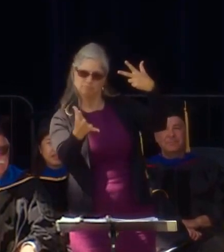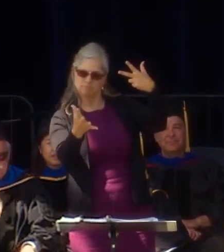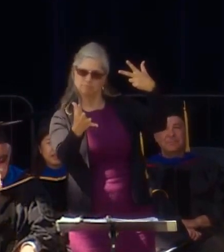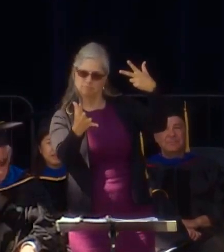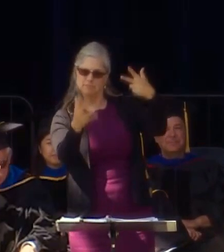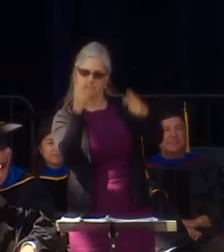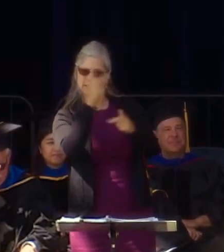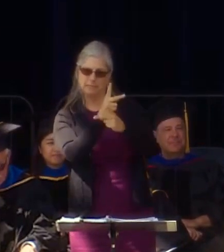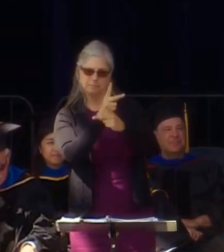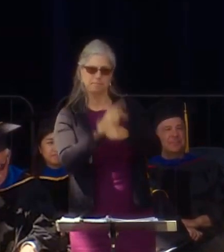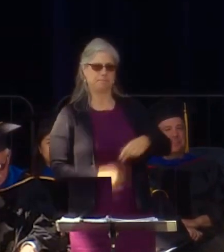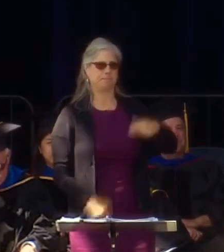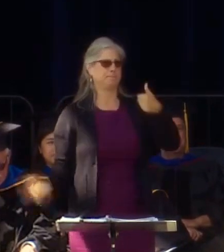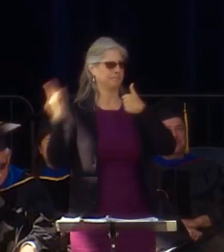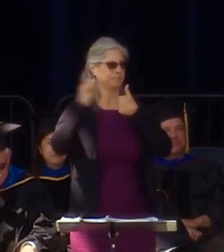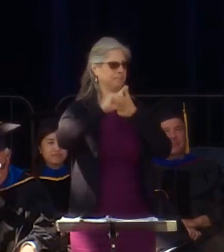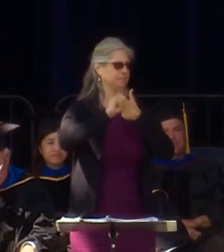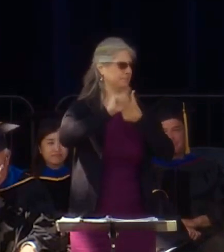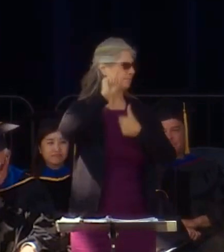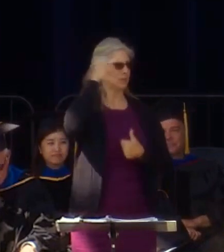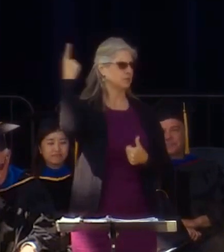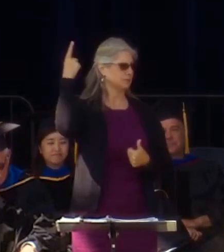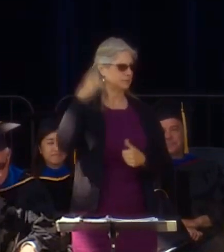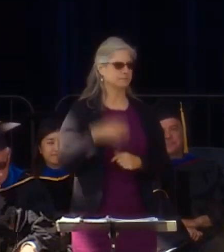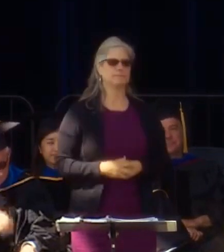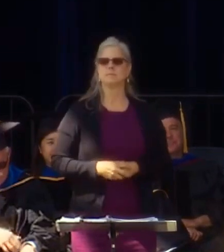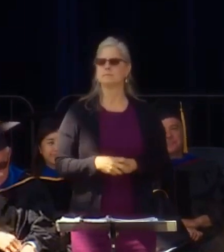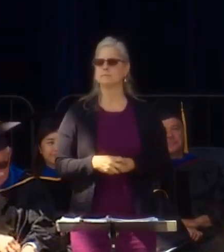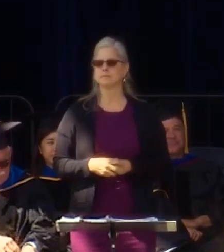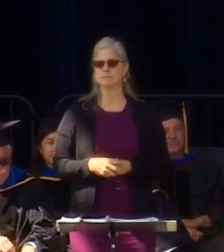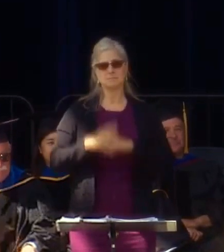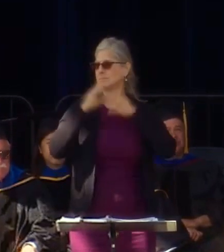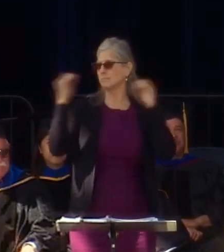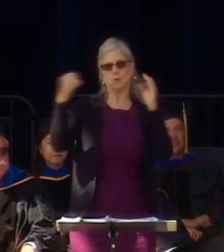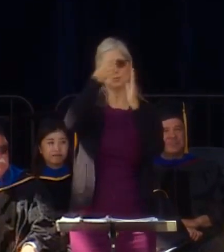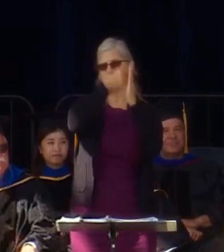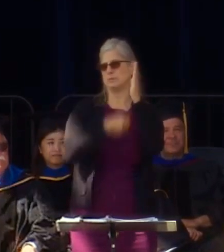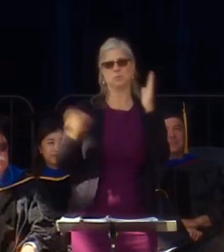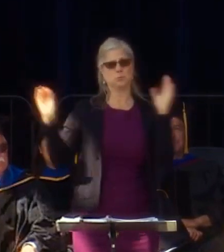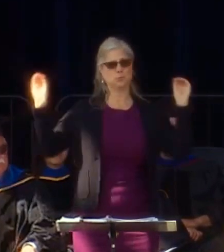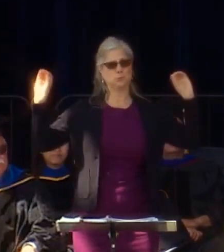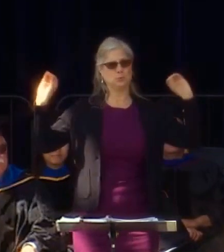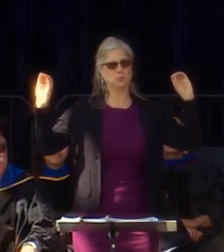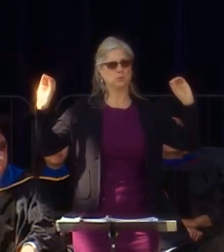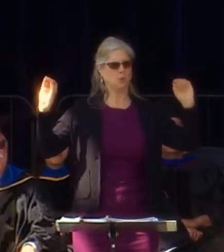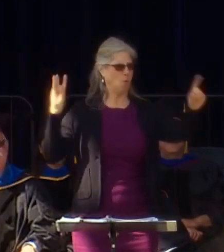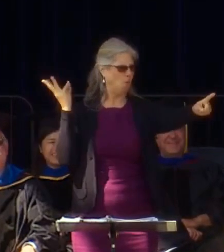with. Number one, there is no script.